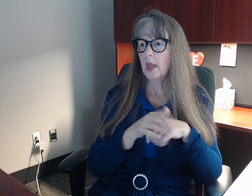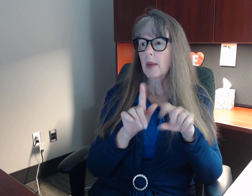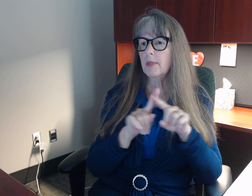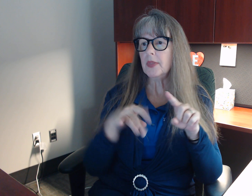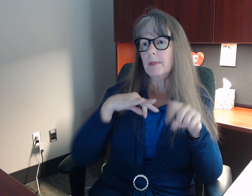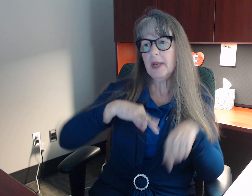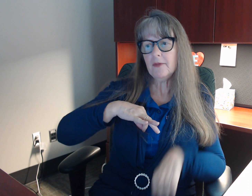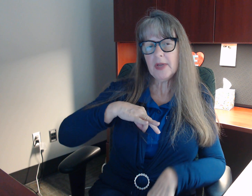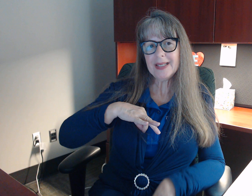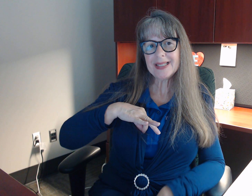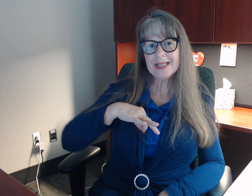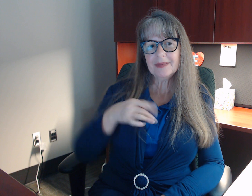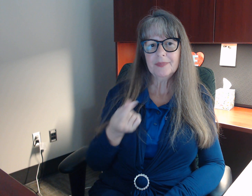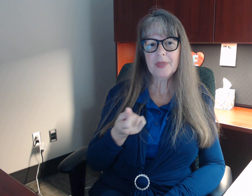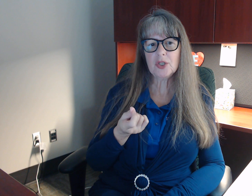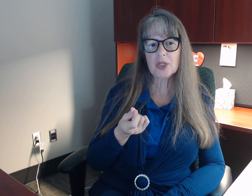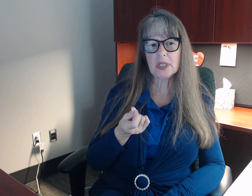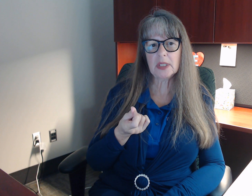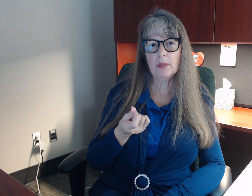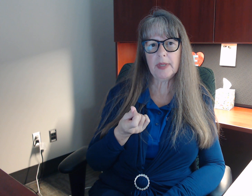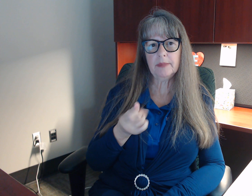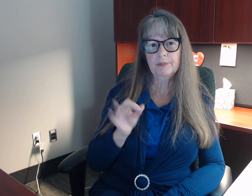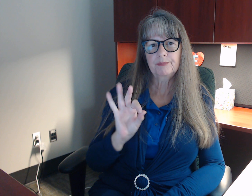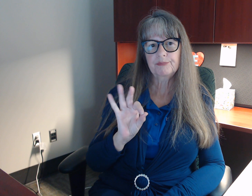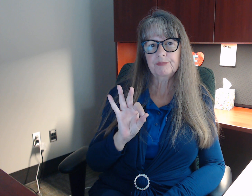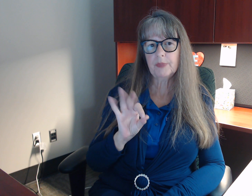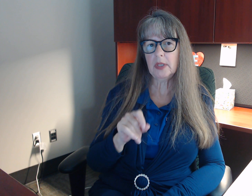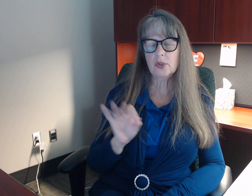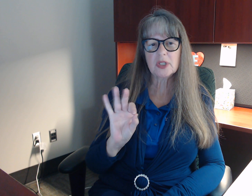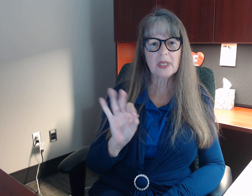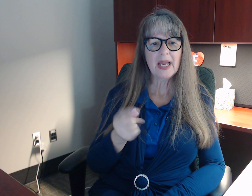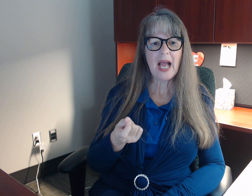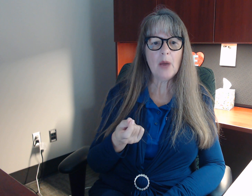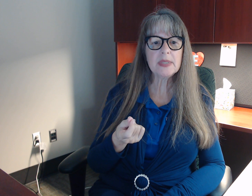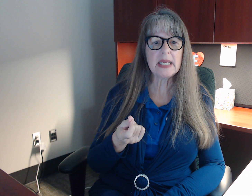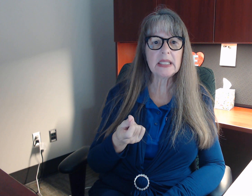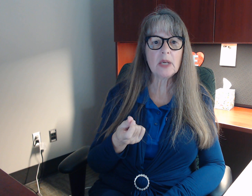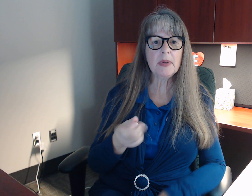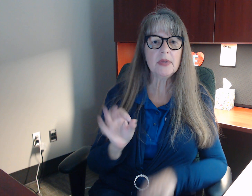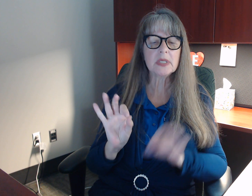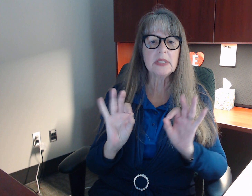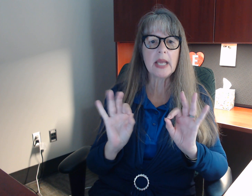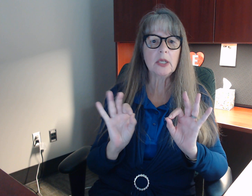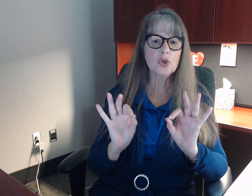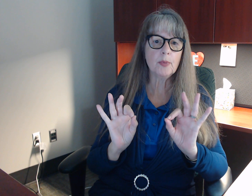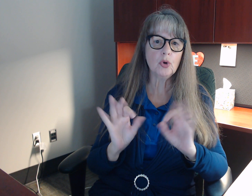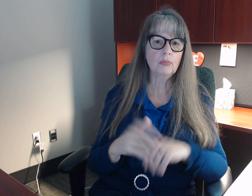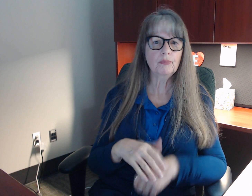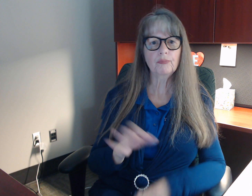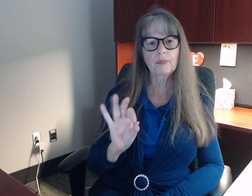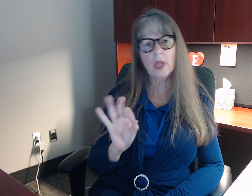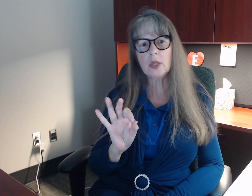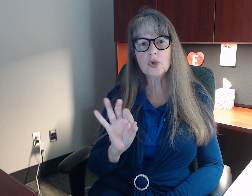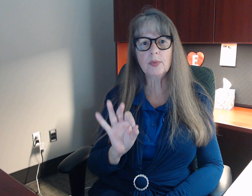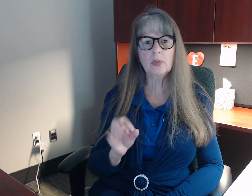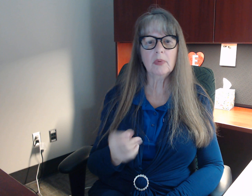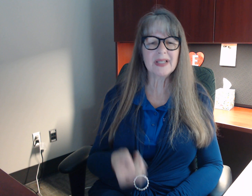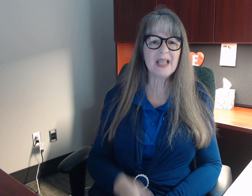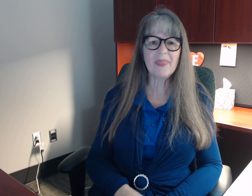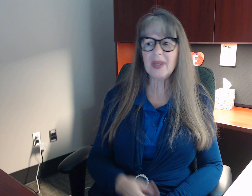but the benefit is just a little bit. I would say a little bit. This is negligible. It's nothing. It's